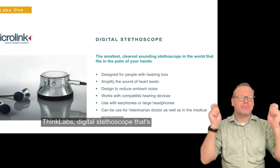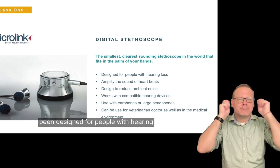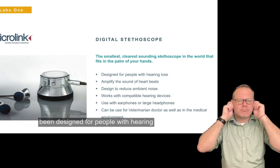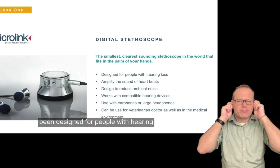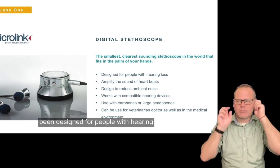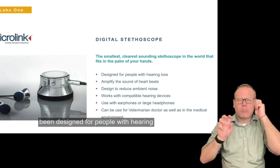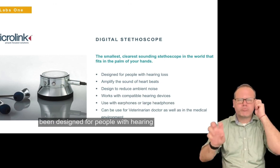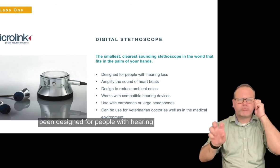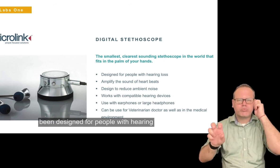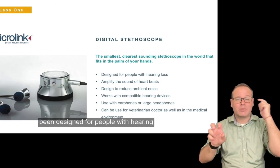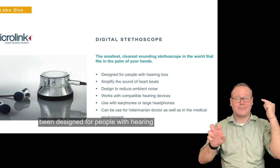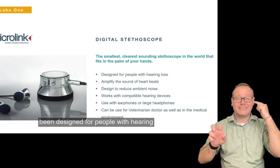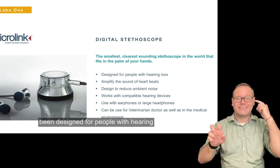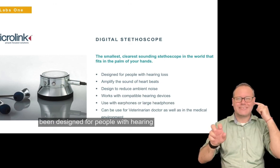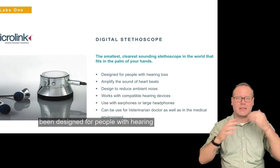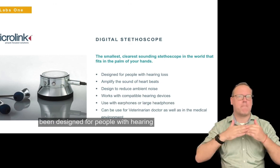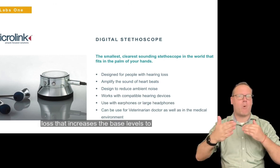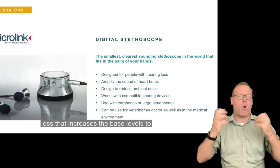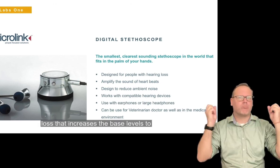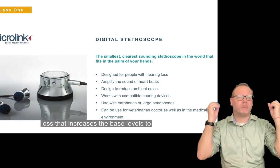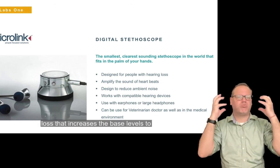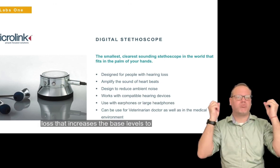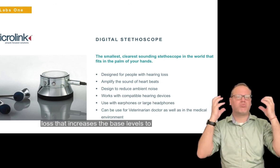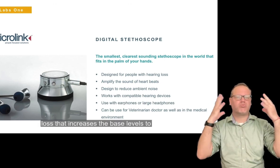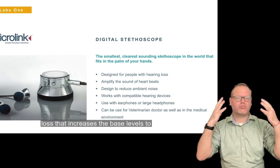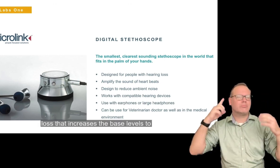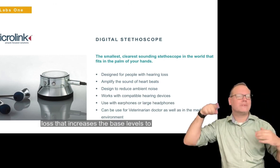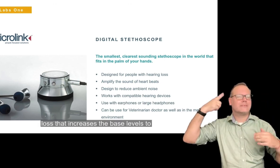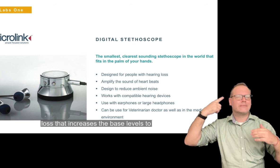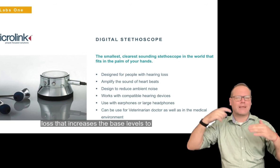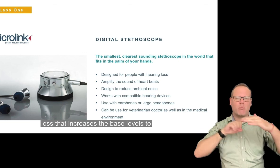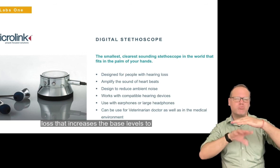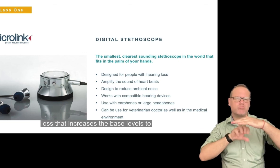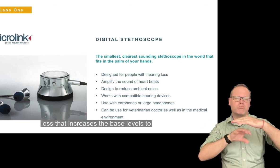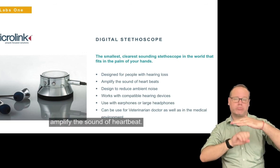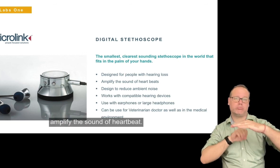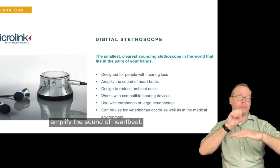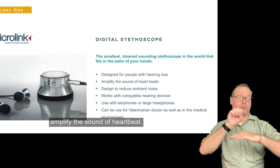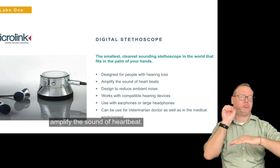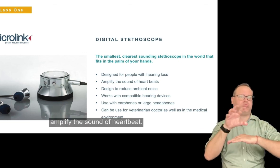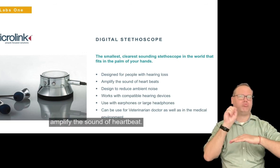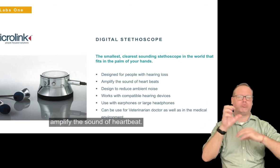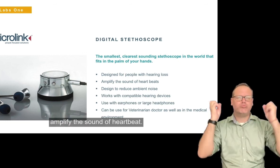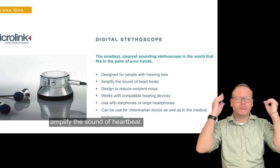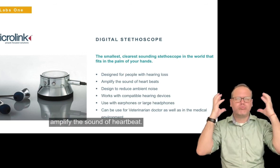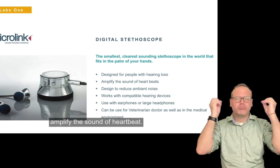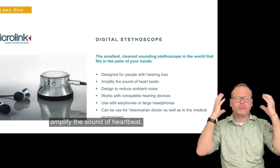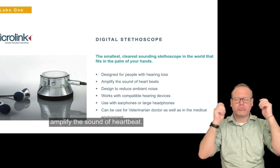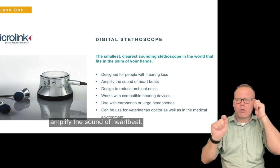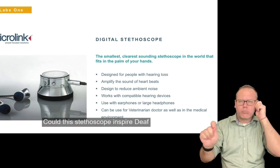stethoscope that's been designed for people with hearing loss that increases the bass levels to amplify the sound of heartbeats. Could this